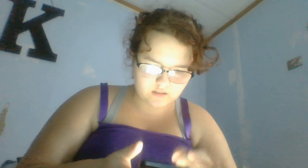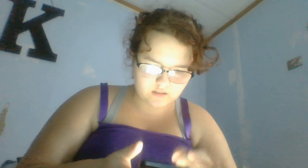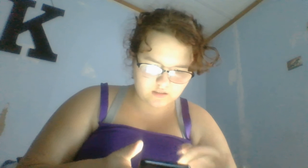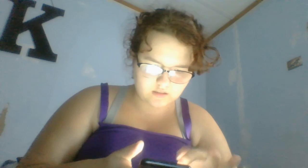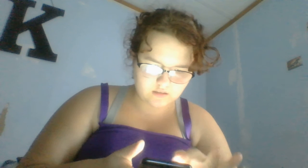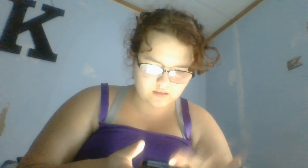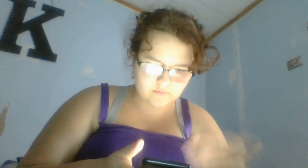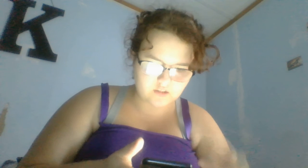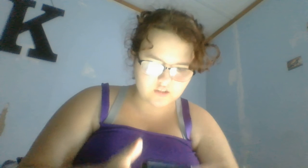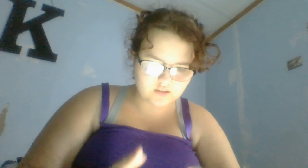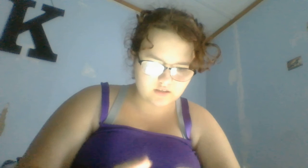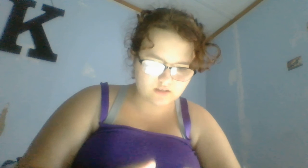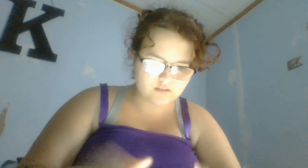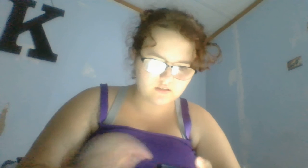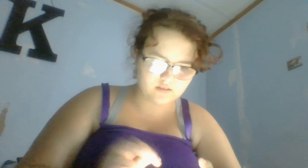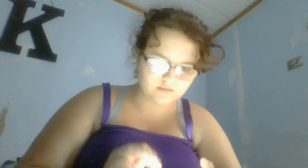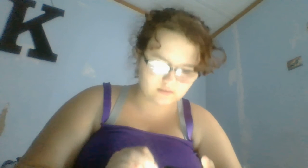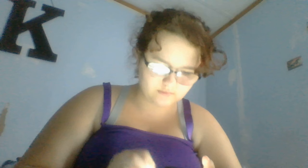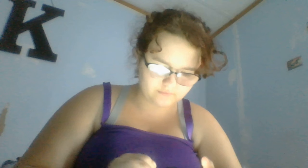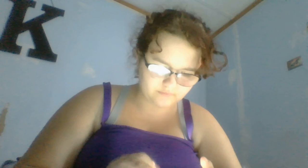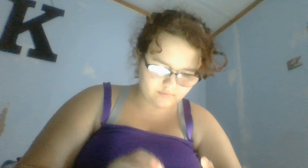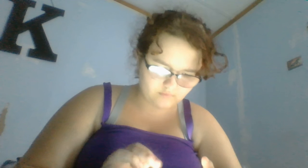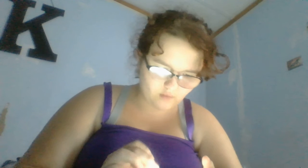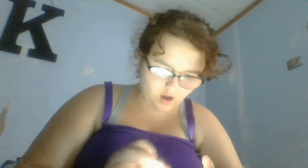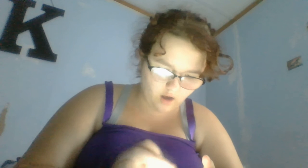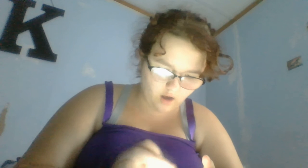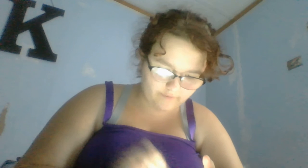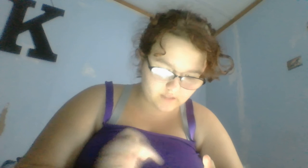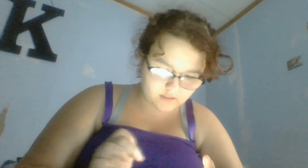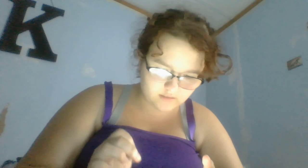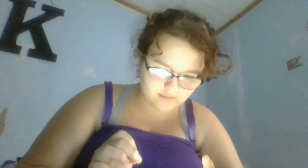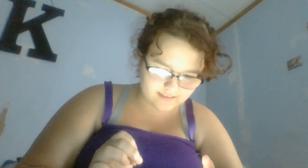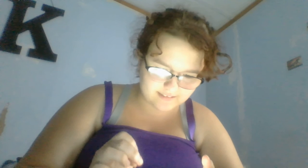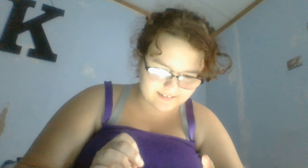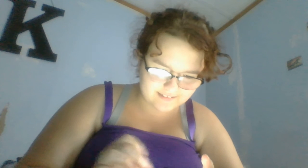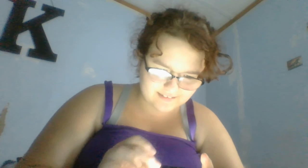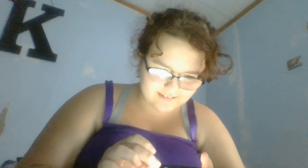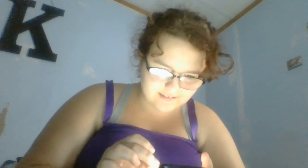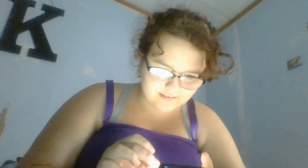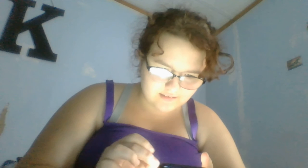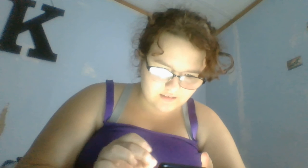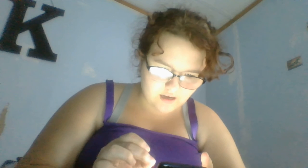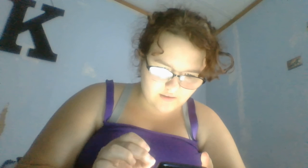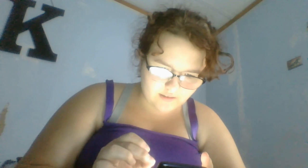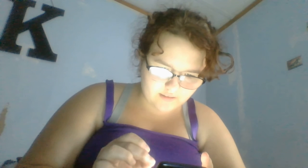images obviously okay